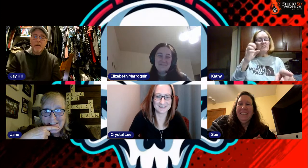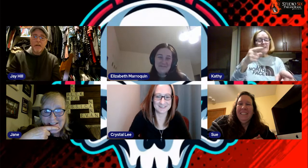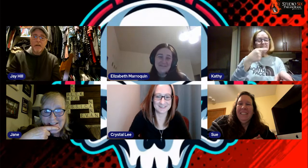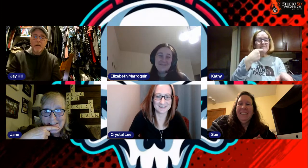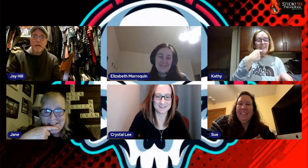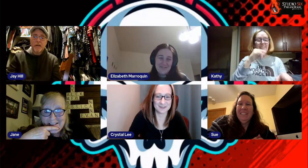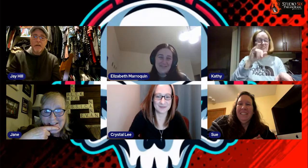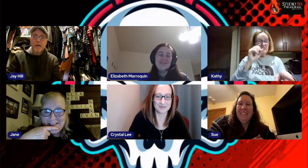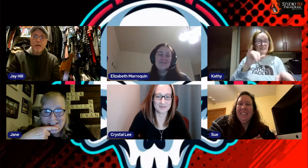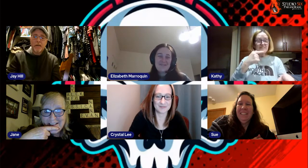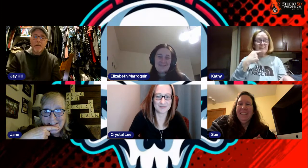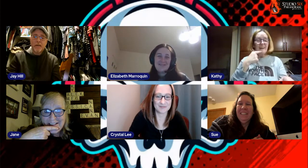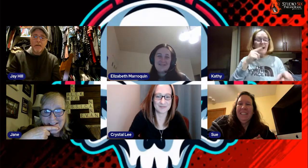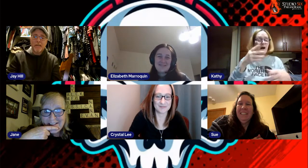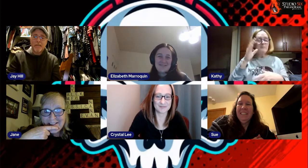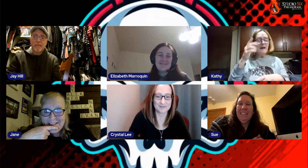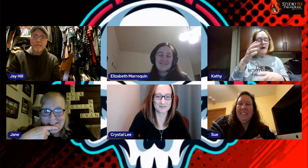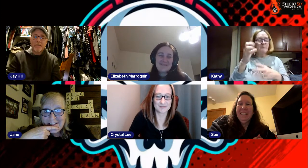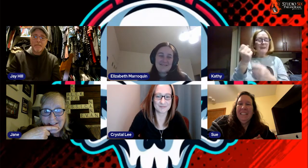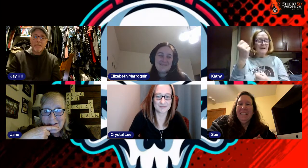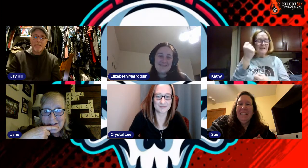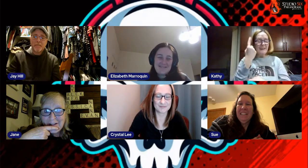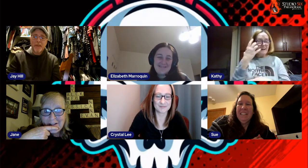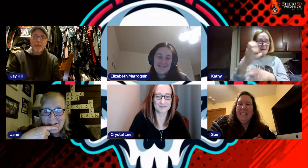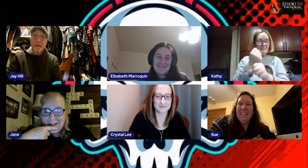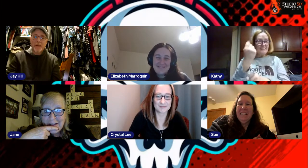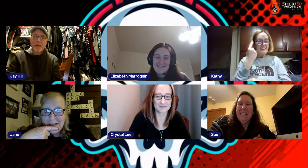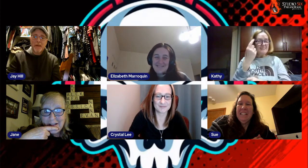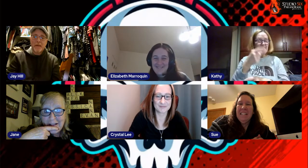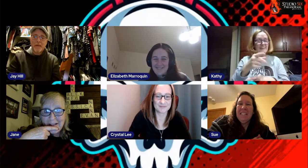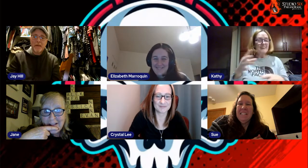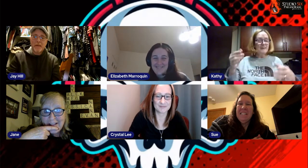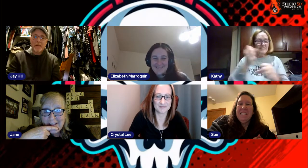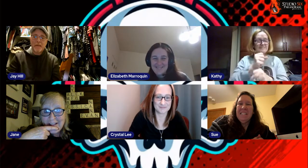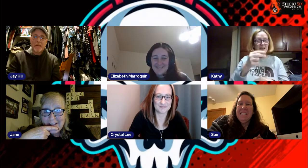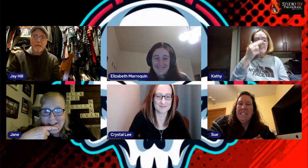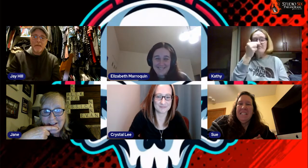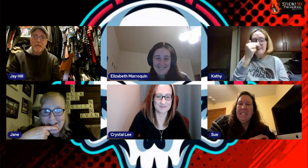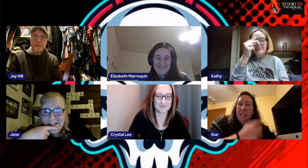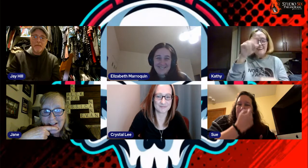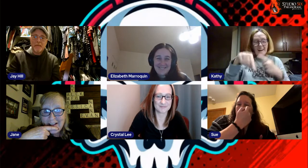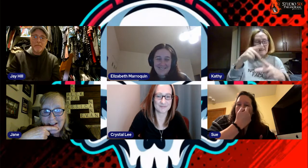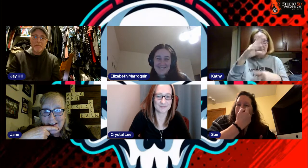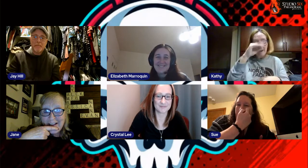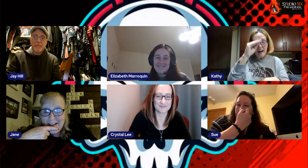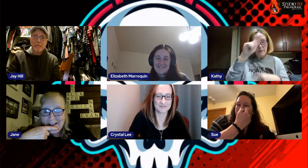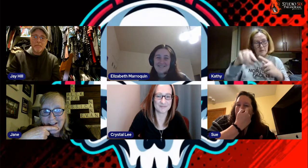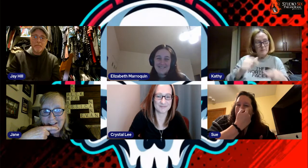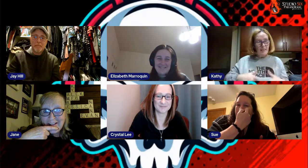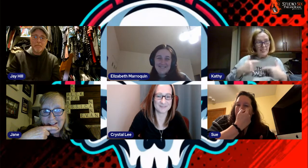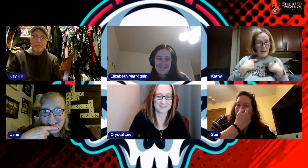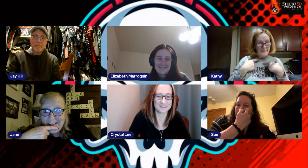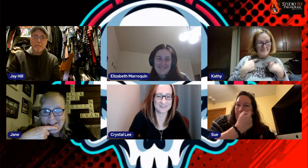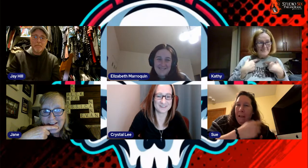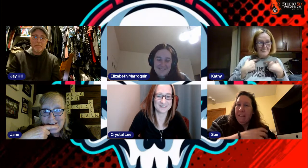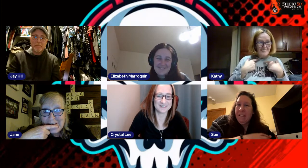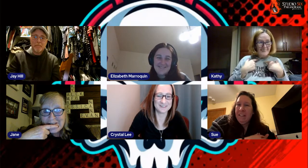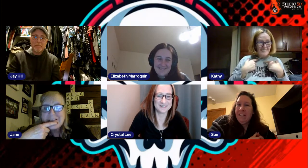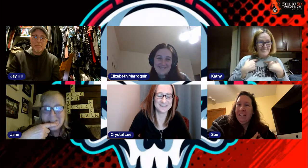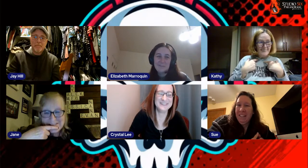So Jay said, I'm getting an idea that he is a funny kind of a guy when he was